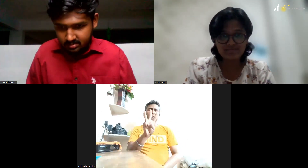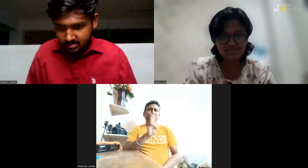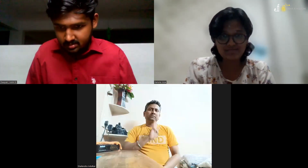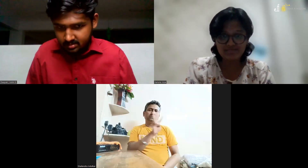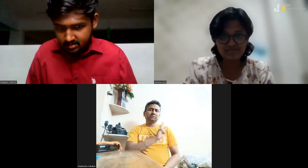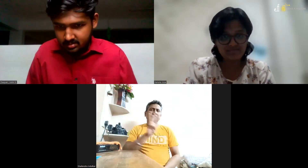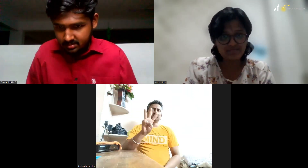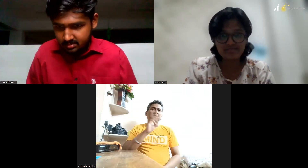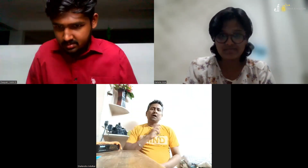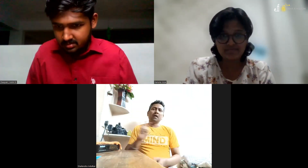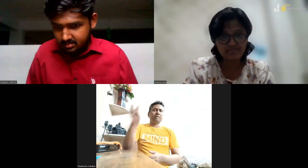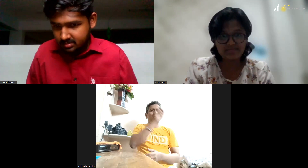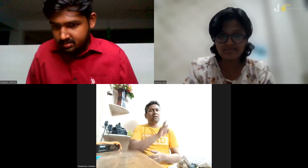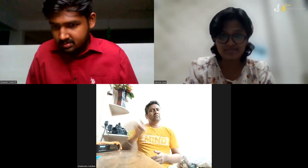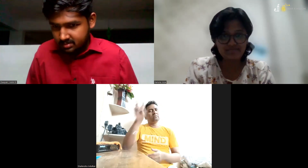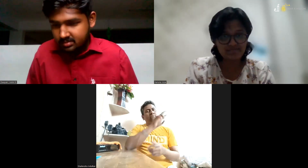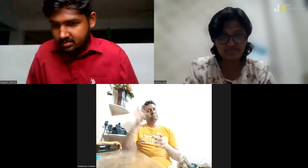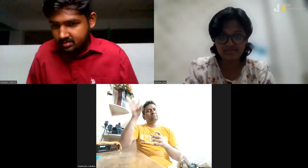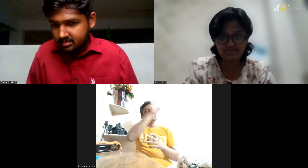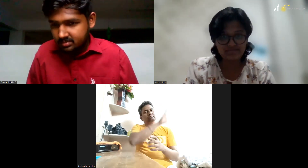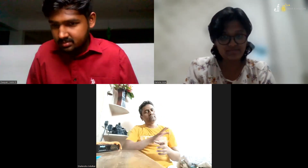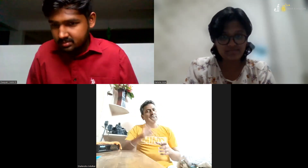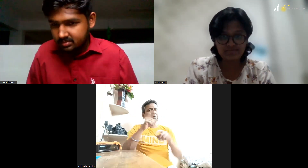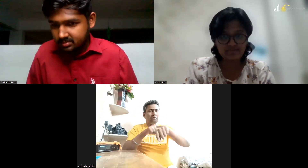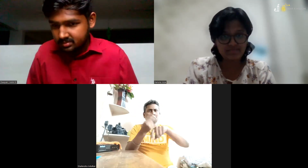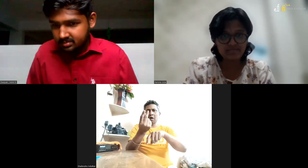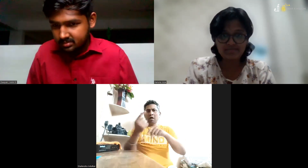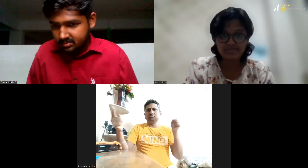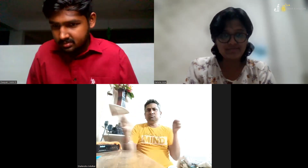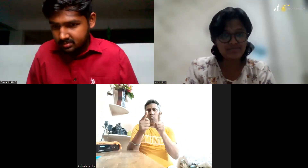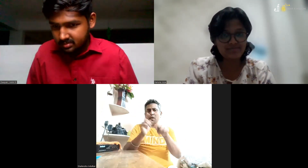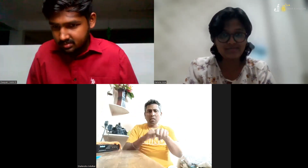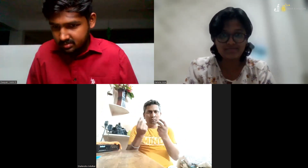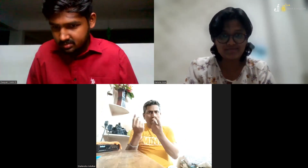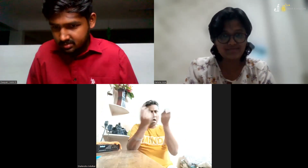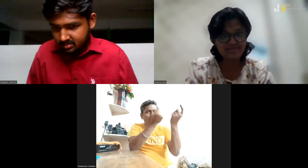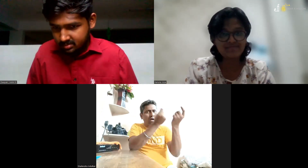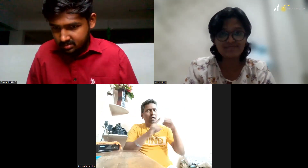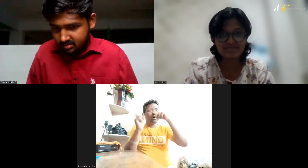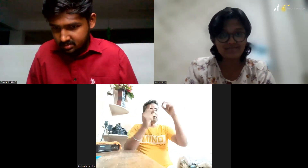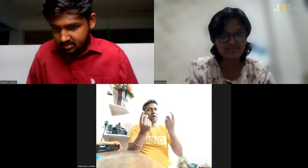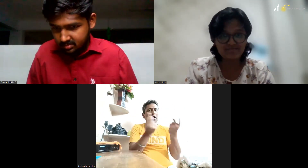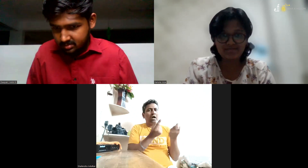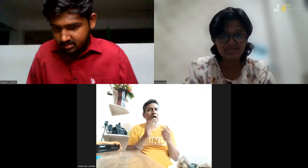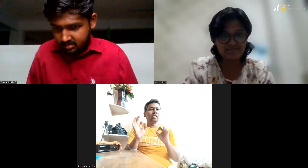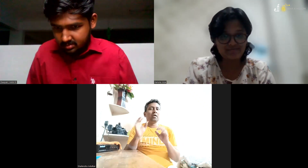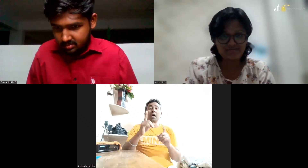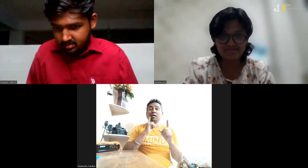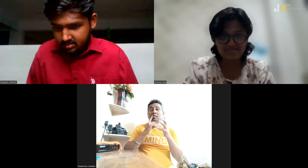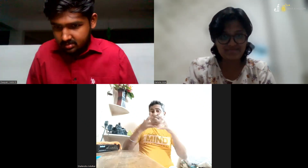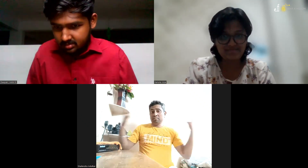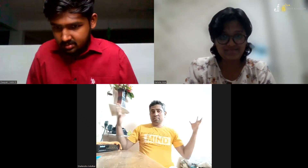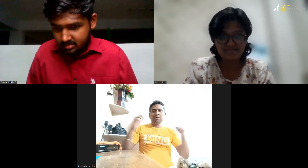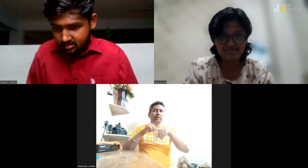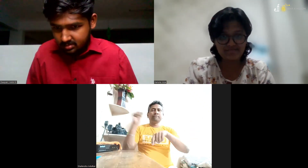so my wife and my child, we three were traveling here and there. When we initially started, we were a group of people, and